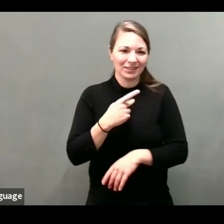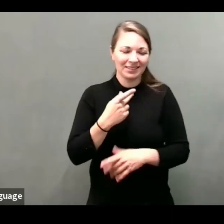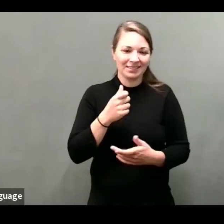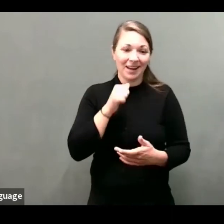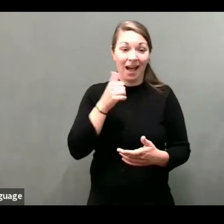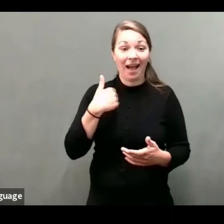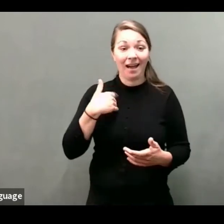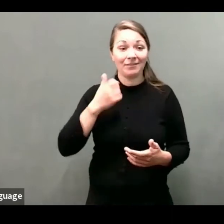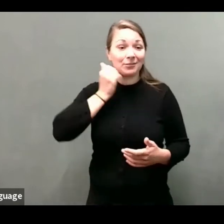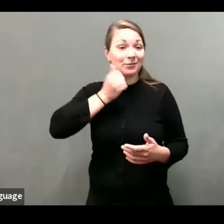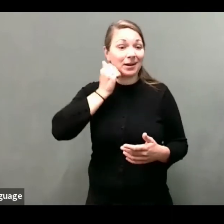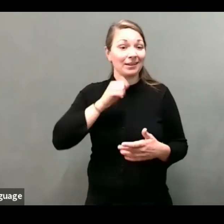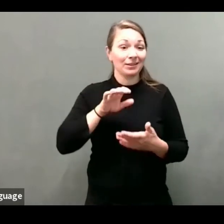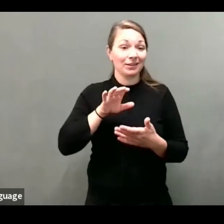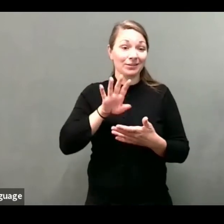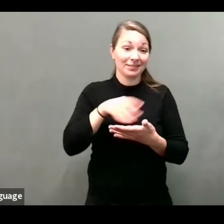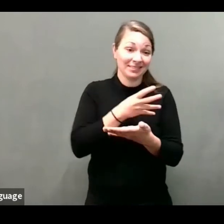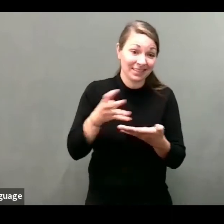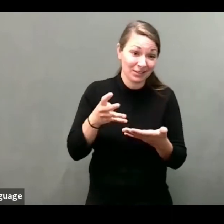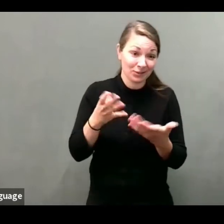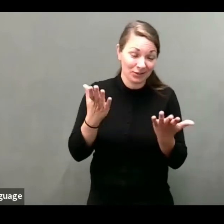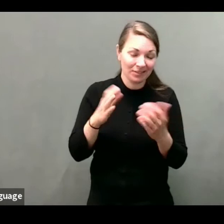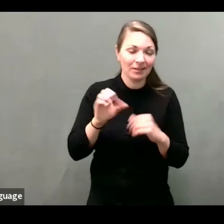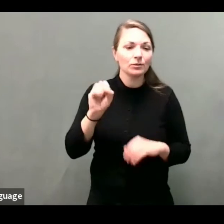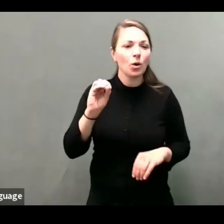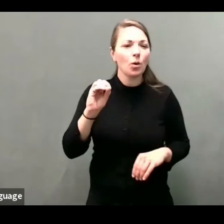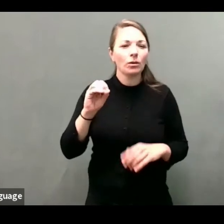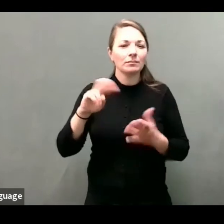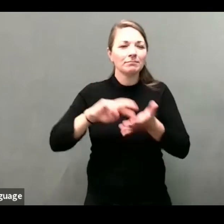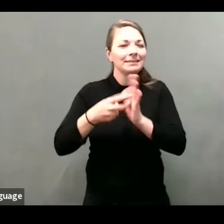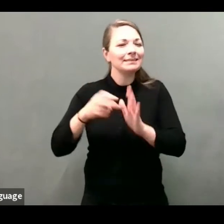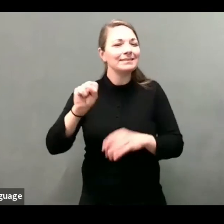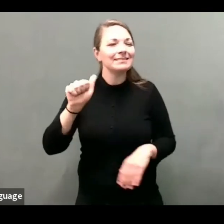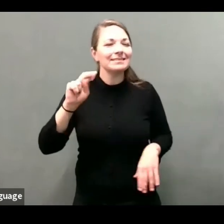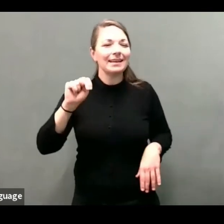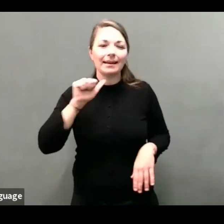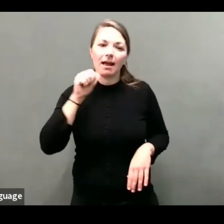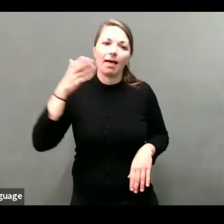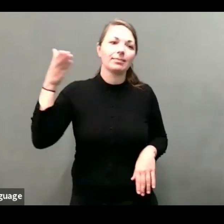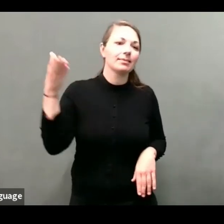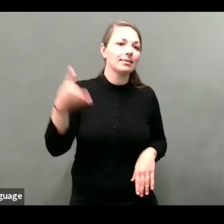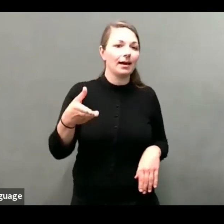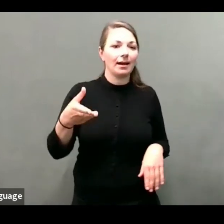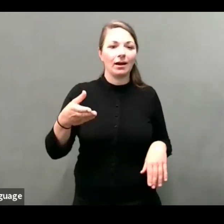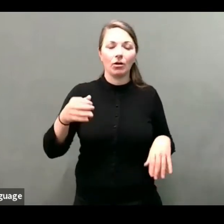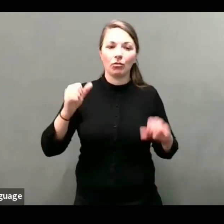SANEs on the hospital grounds at all times. It's just not feasible.